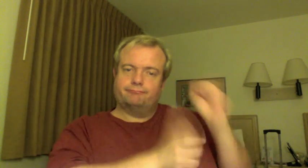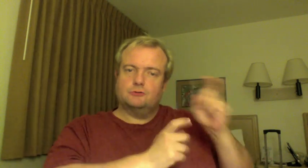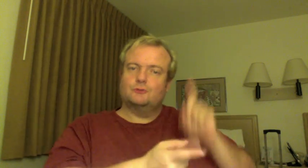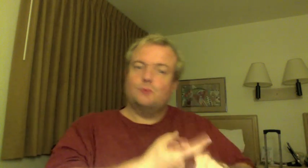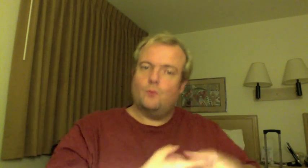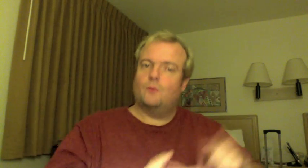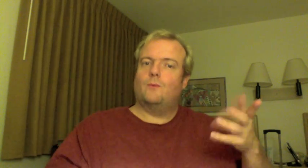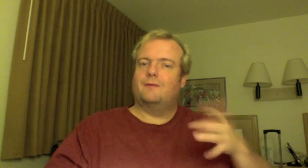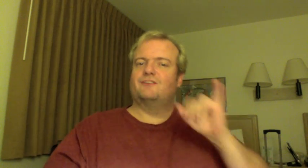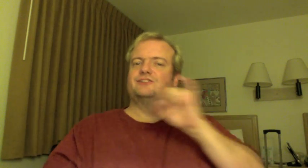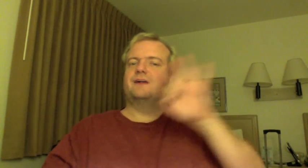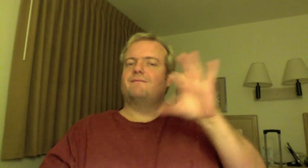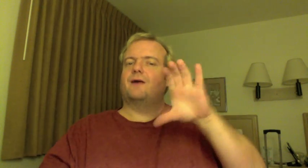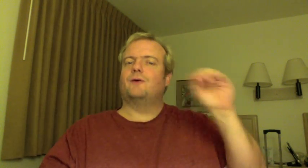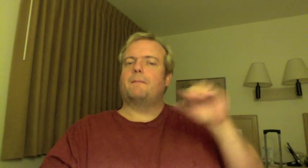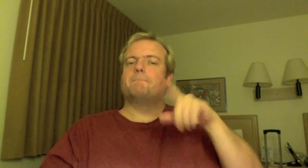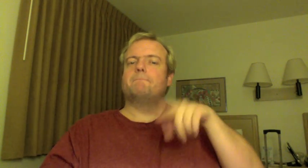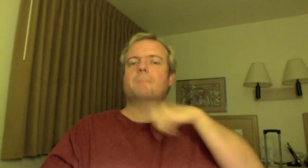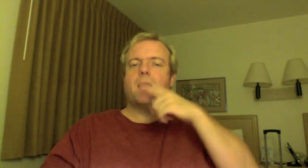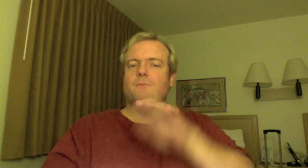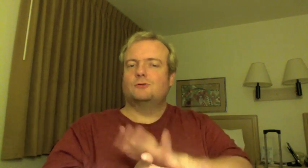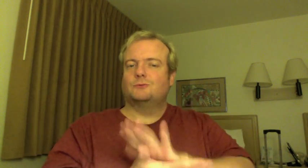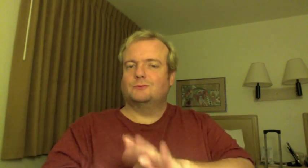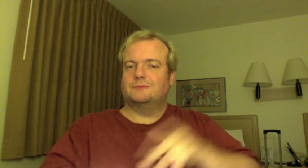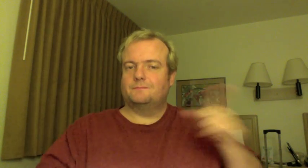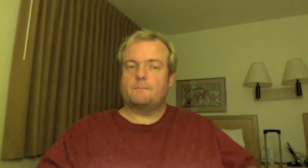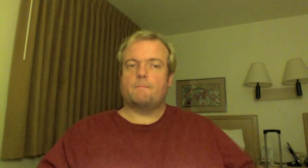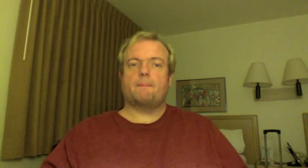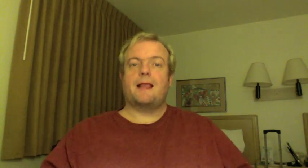For Li Xinggang, it's been a long 6 years of his life.